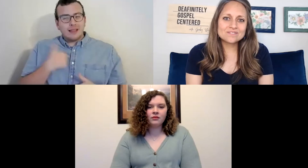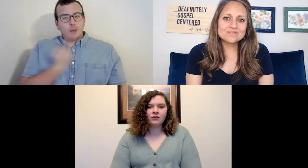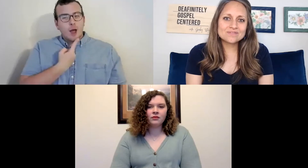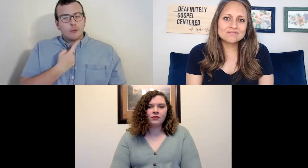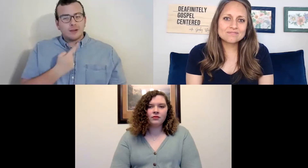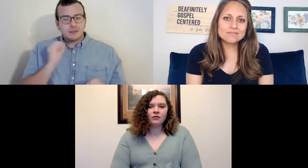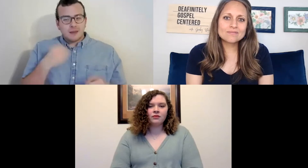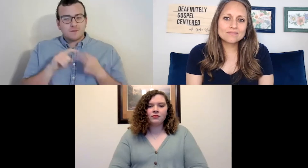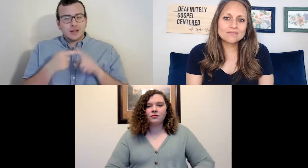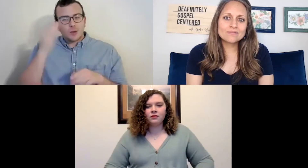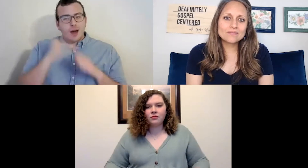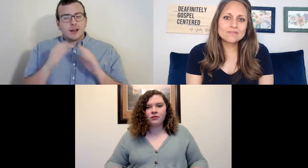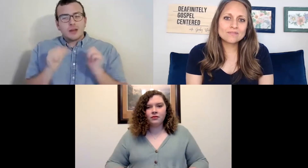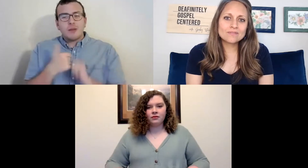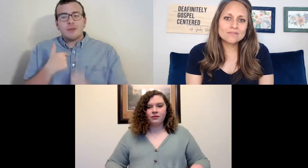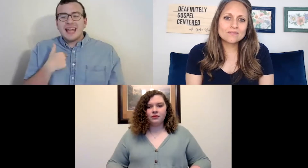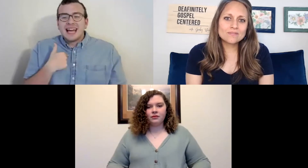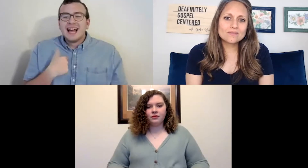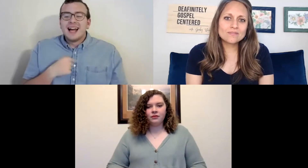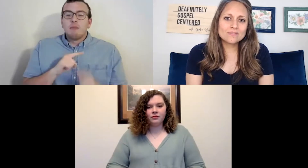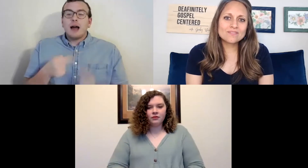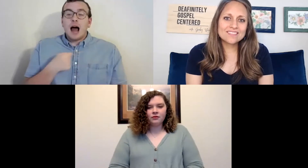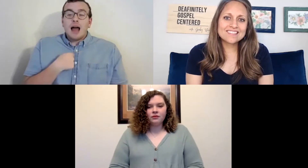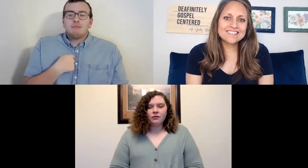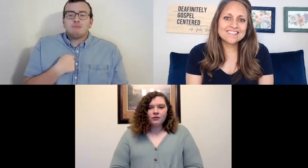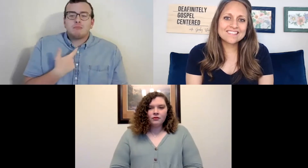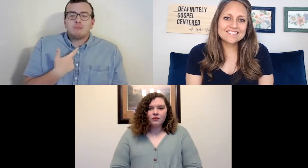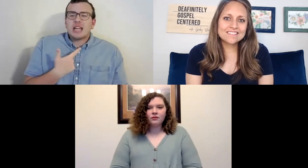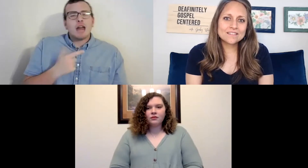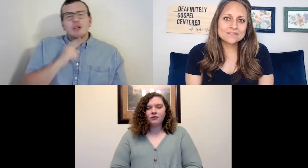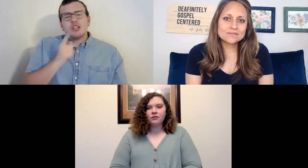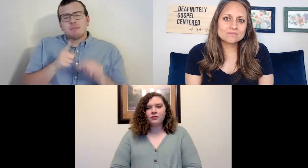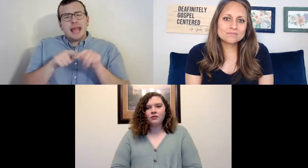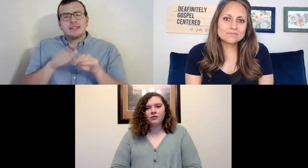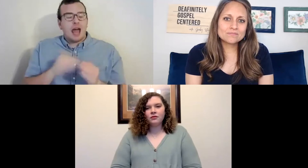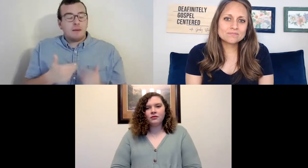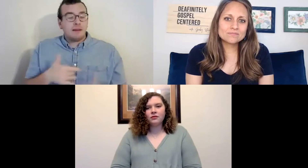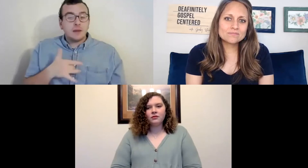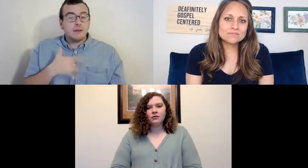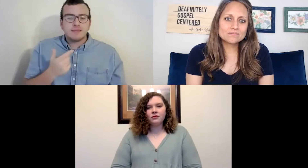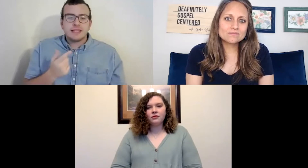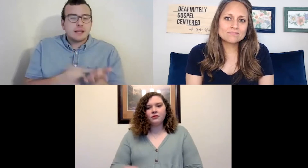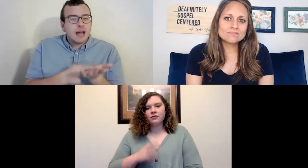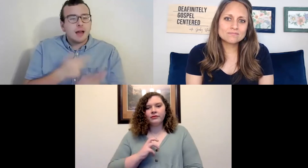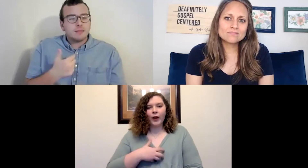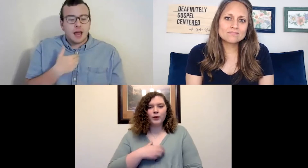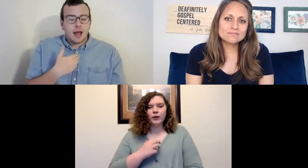and my friends. They don't know sign, so it really just depends on how I'm feeling. Sometimes I like I have really like a big want to just kind of like